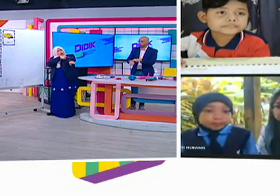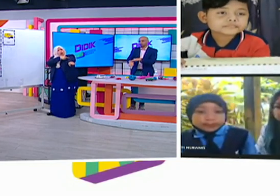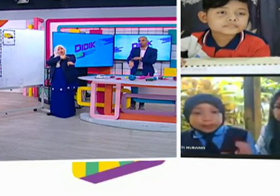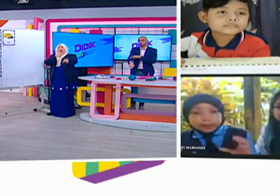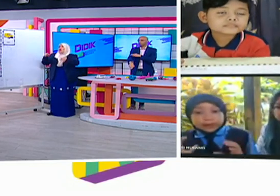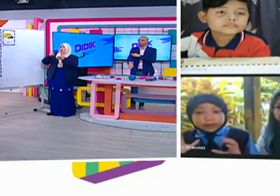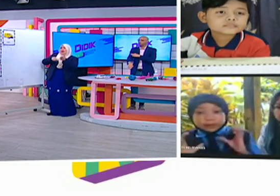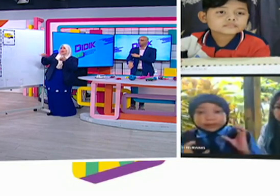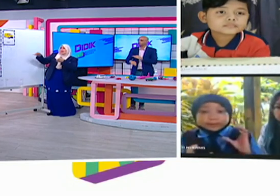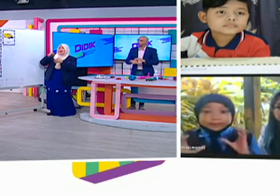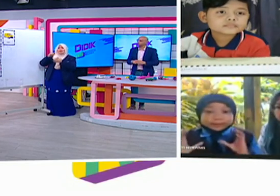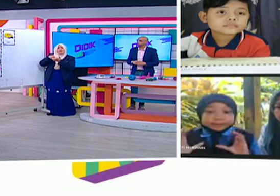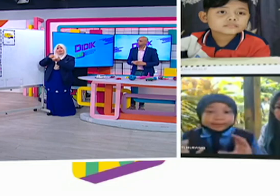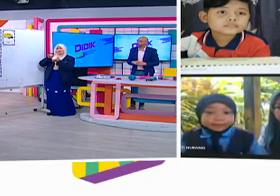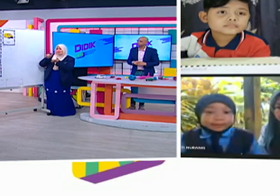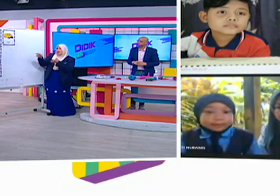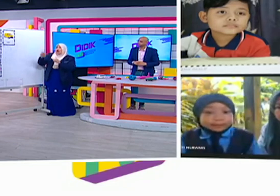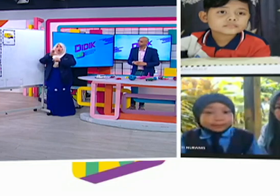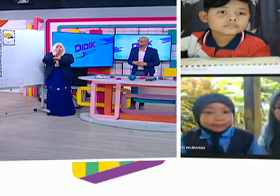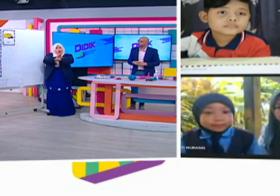Oh, no! What's that?